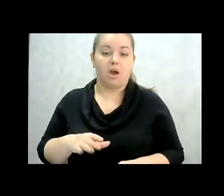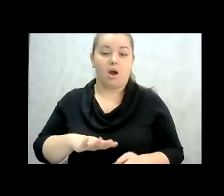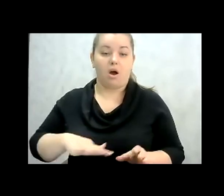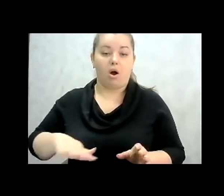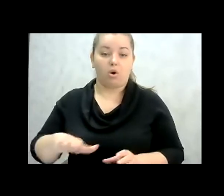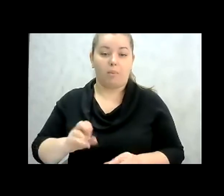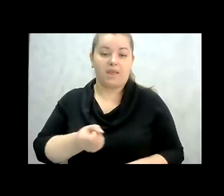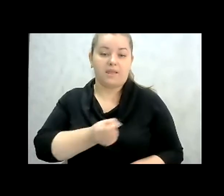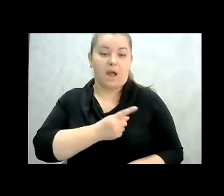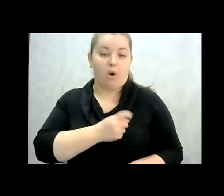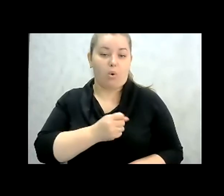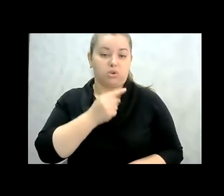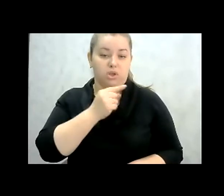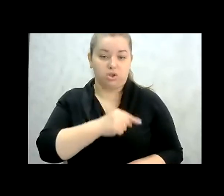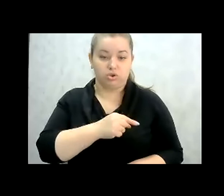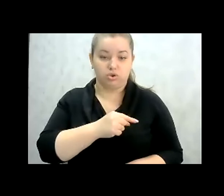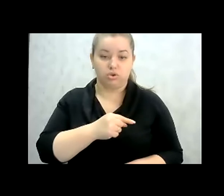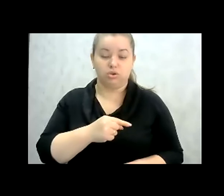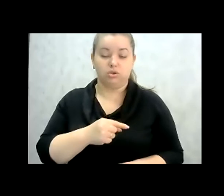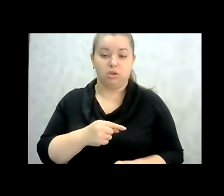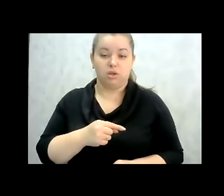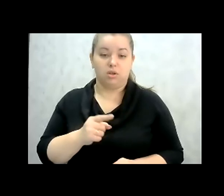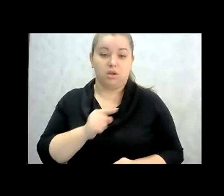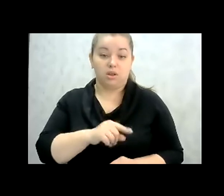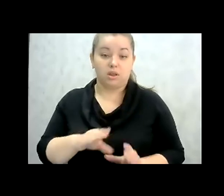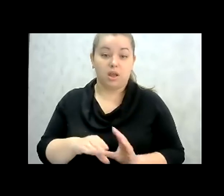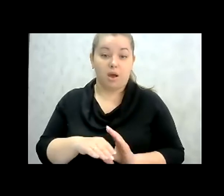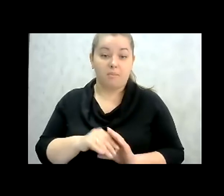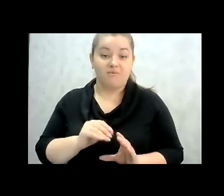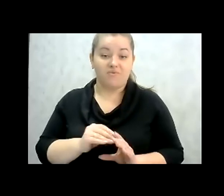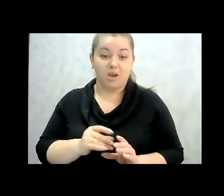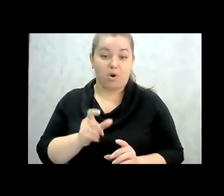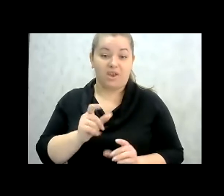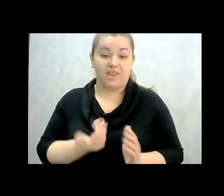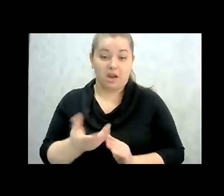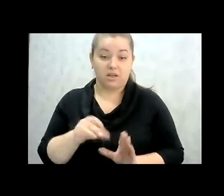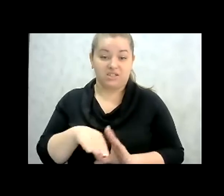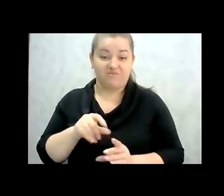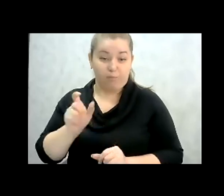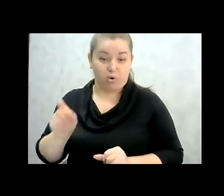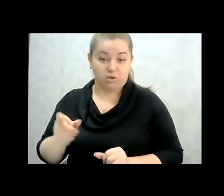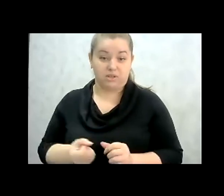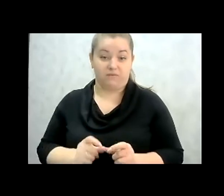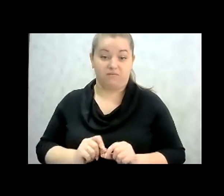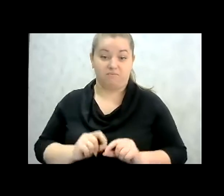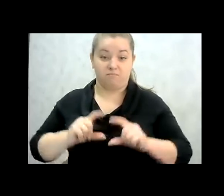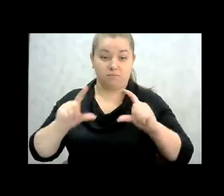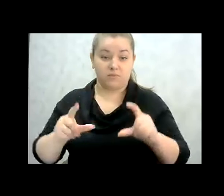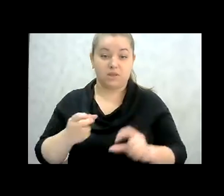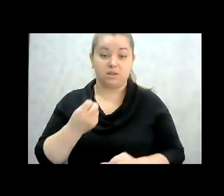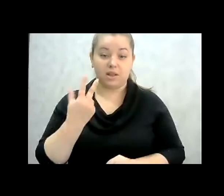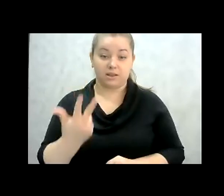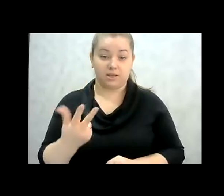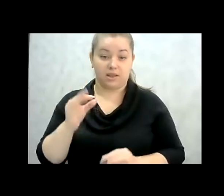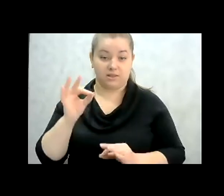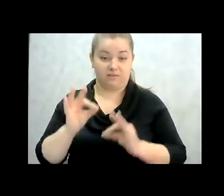for example, the Karolina Bugaz community in Odessa region, where the number of voters all of a